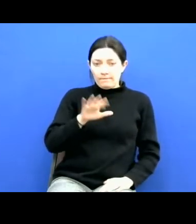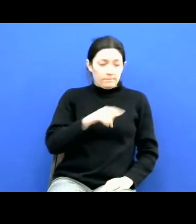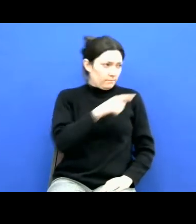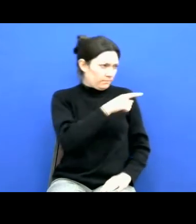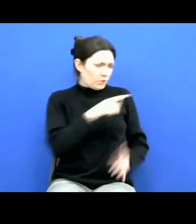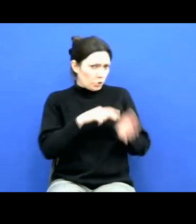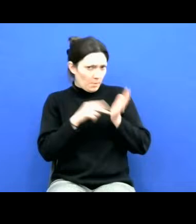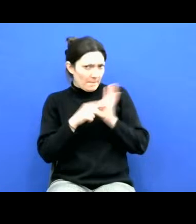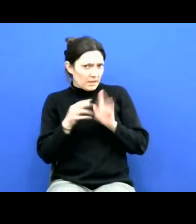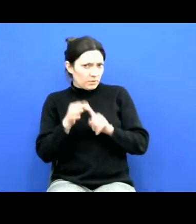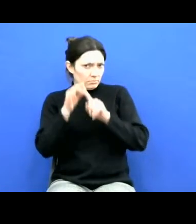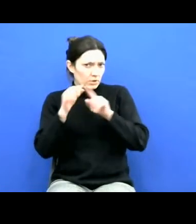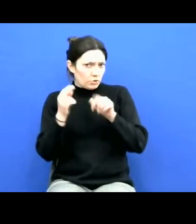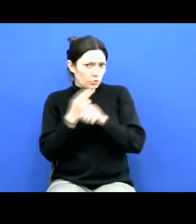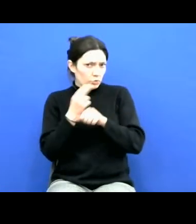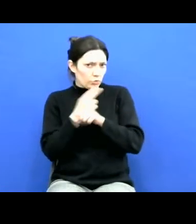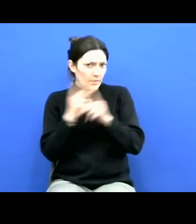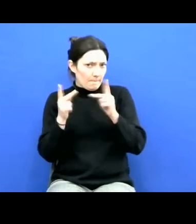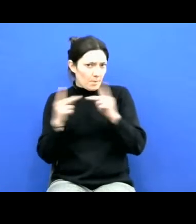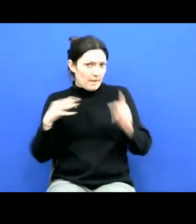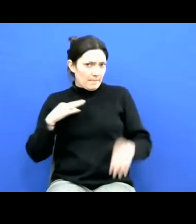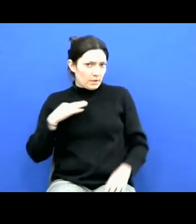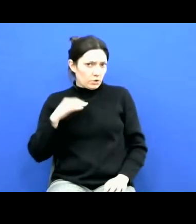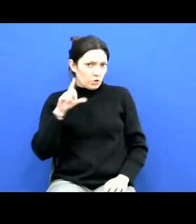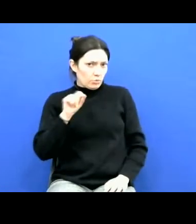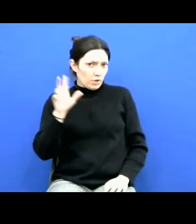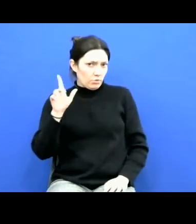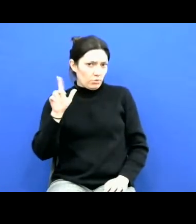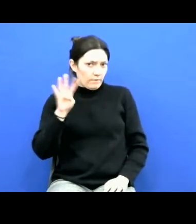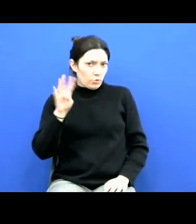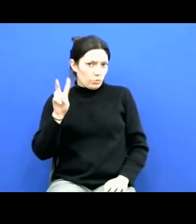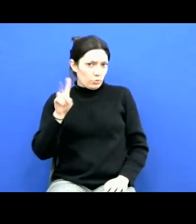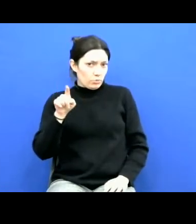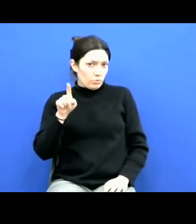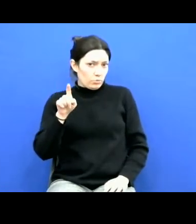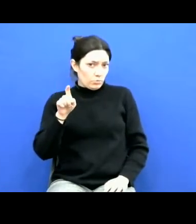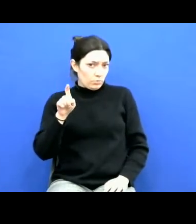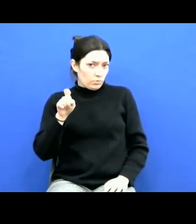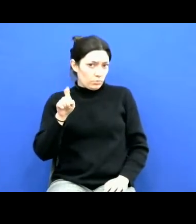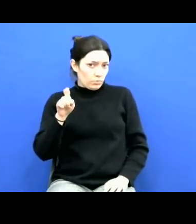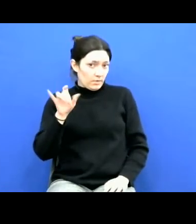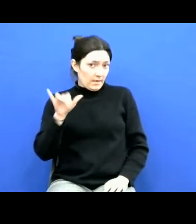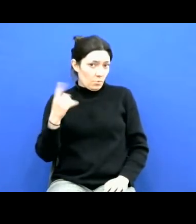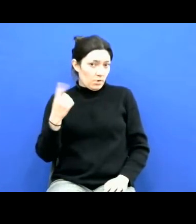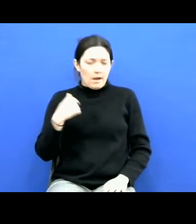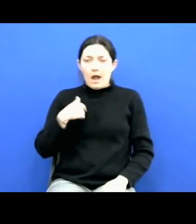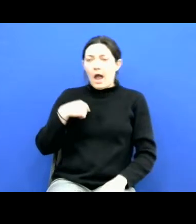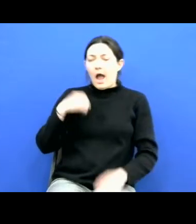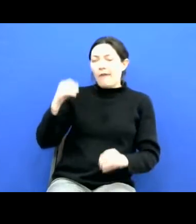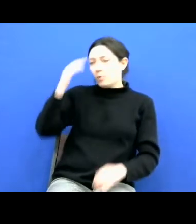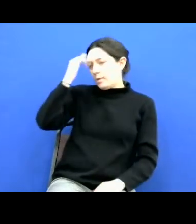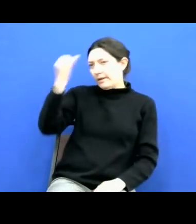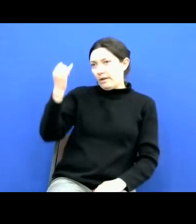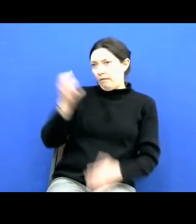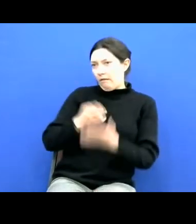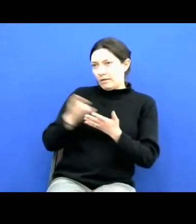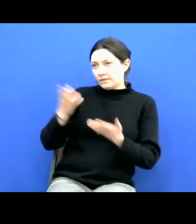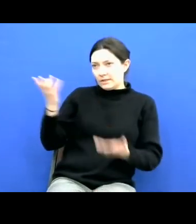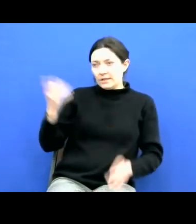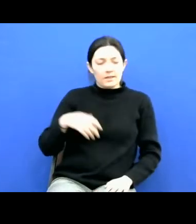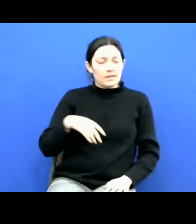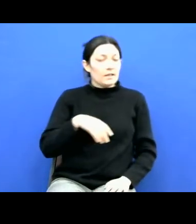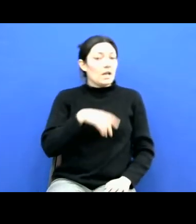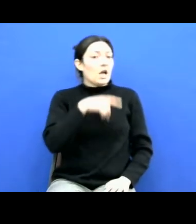about special use permit application 2023-42? I have no idea what you're talking about. Special use. Are